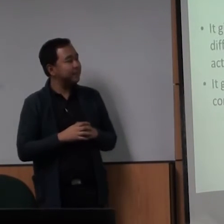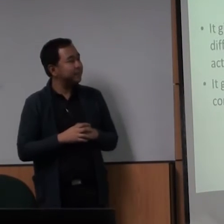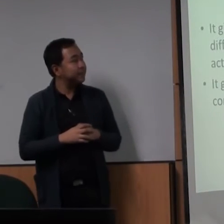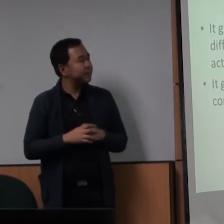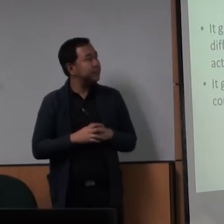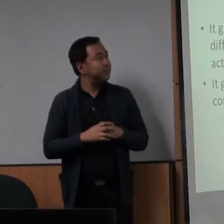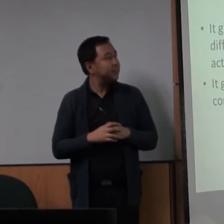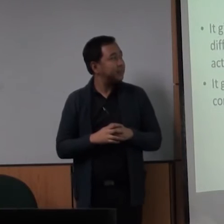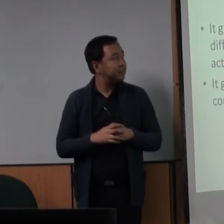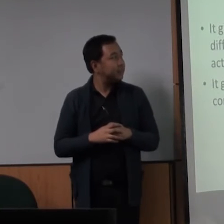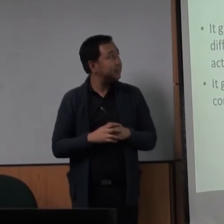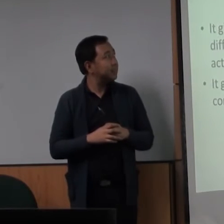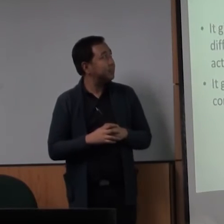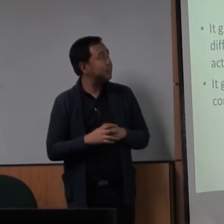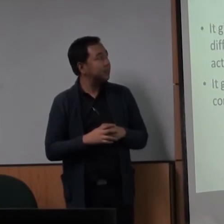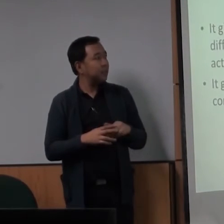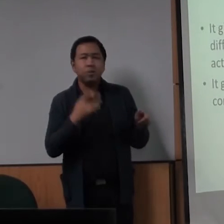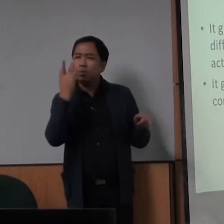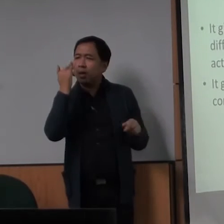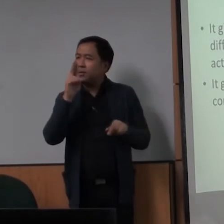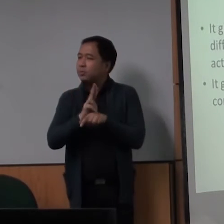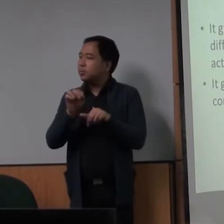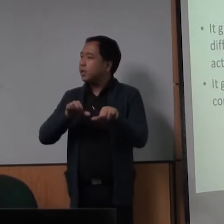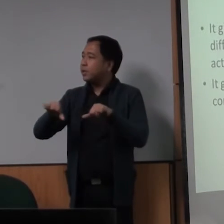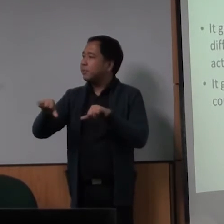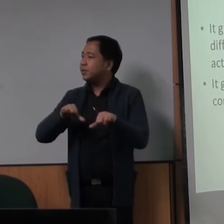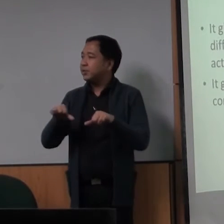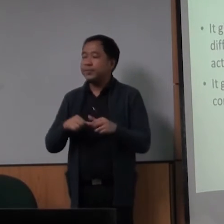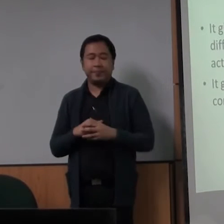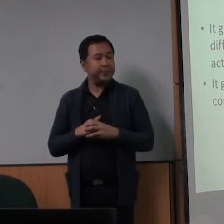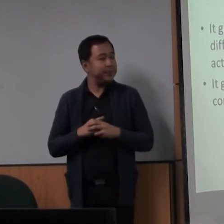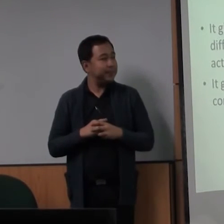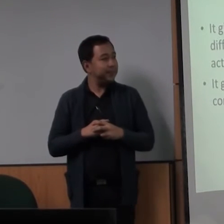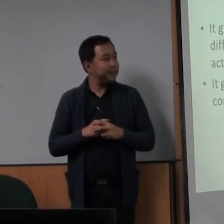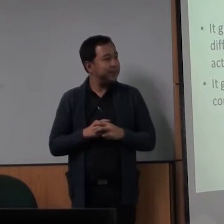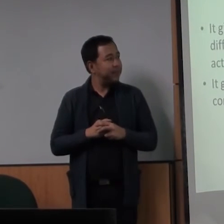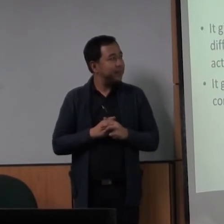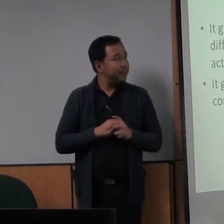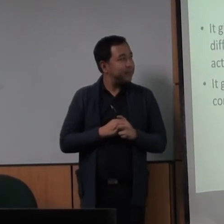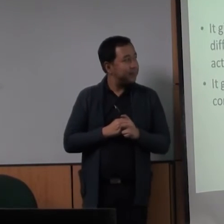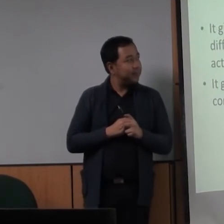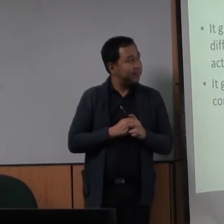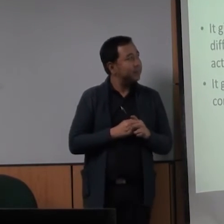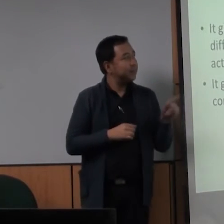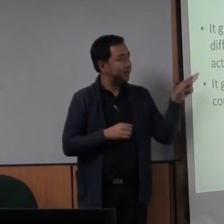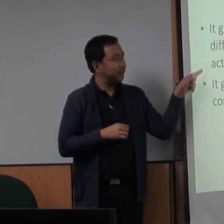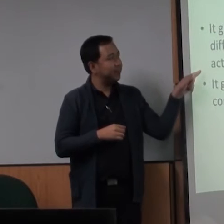And then, why did animation? So here, so it gives greater